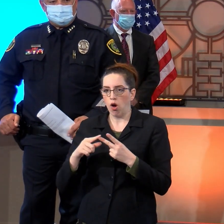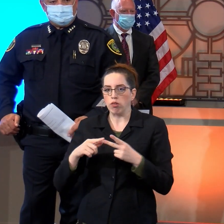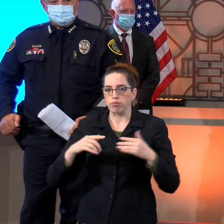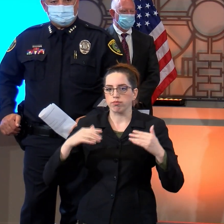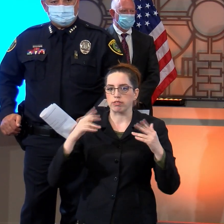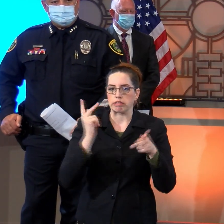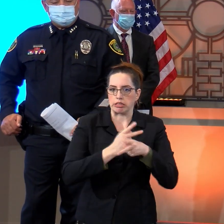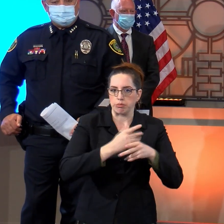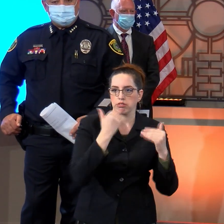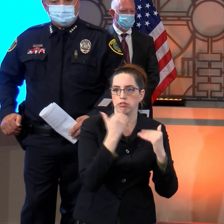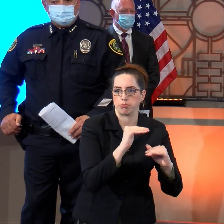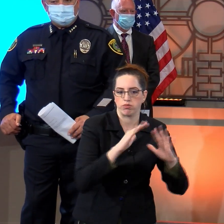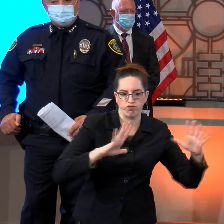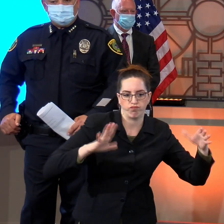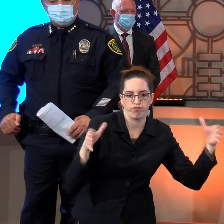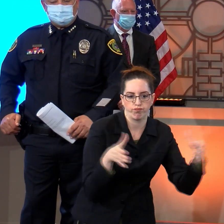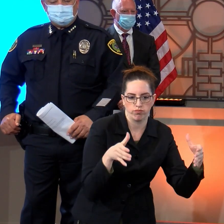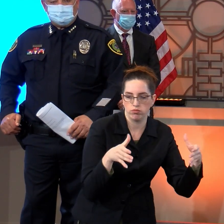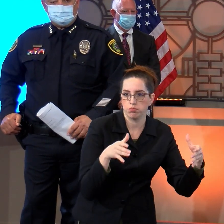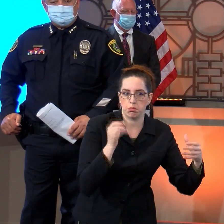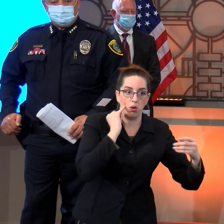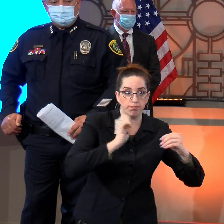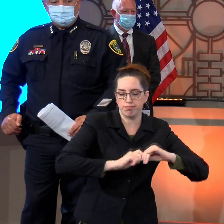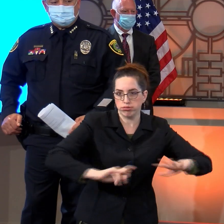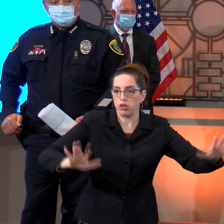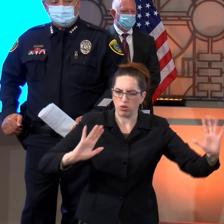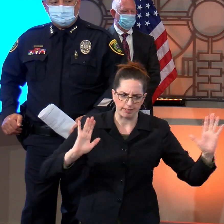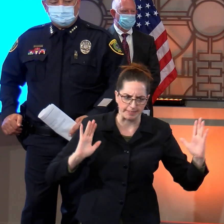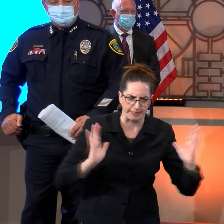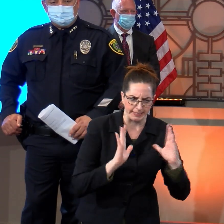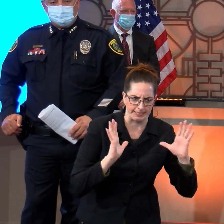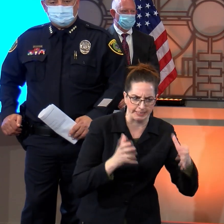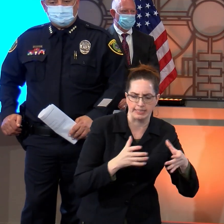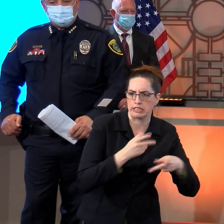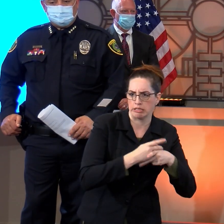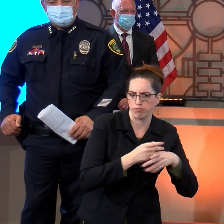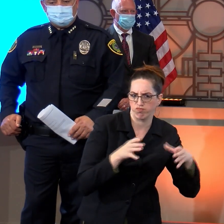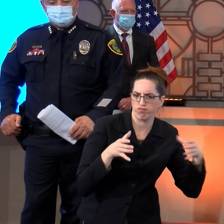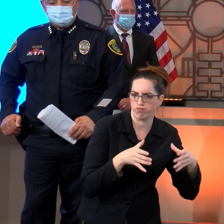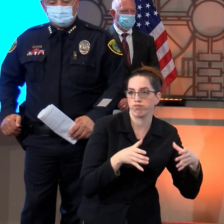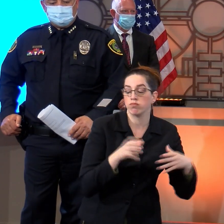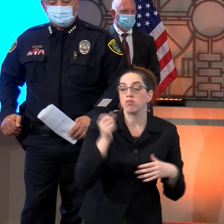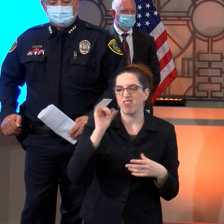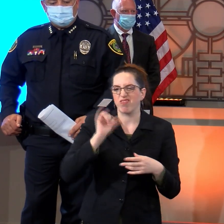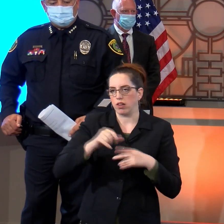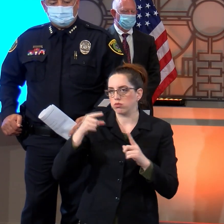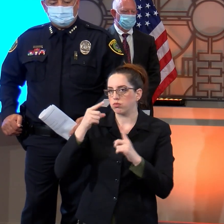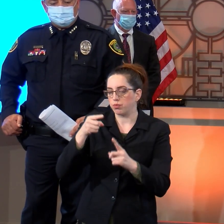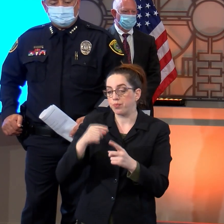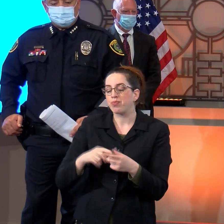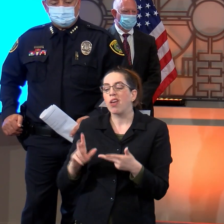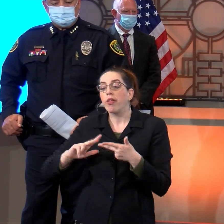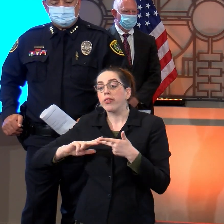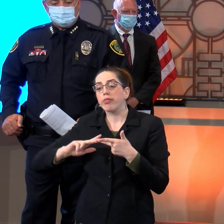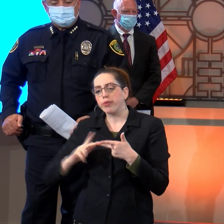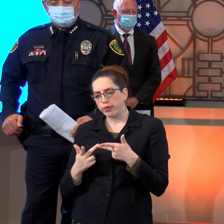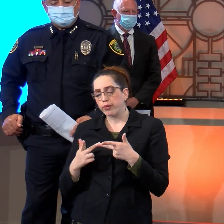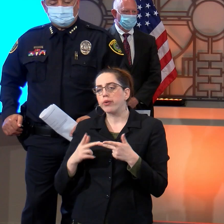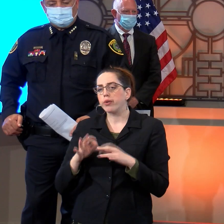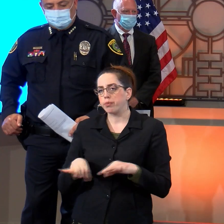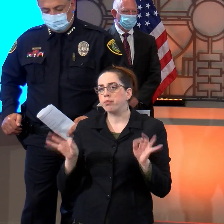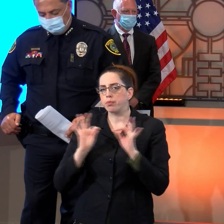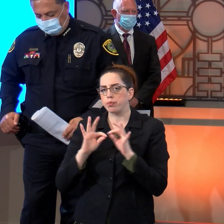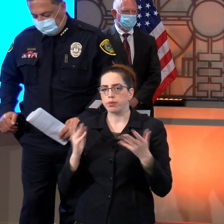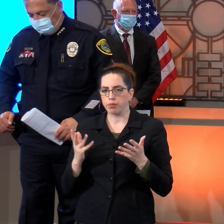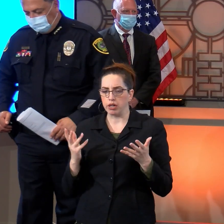to a small area so you don't get that wide community spread. So that's what we're after. The third thing I would identify that continues to be important